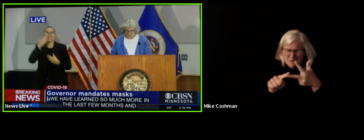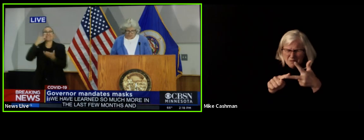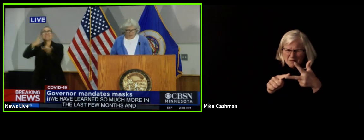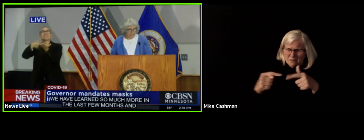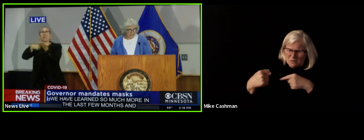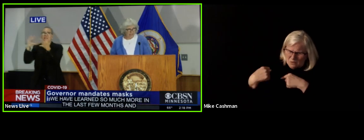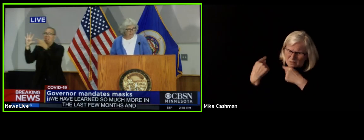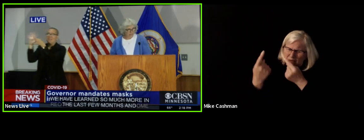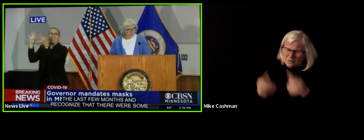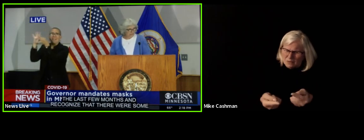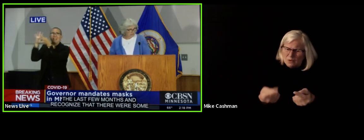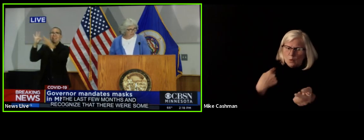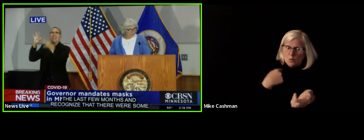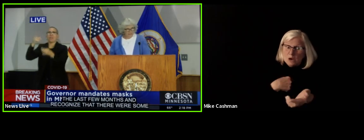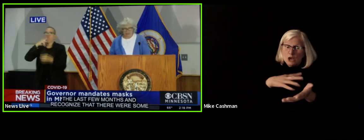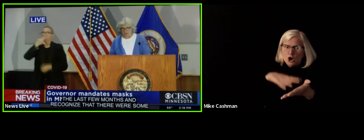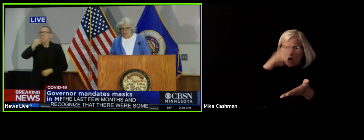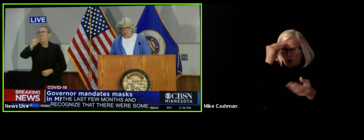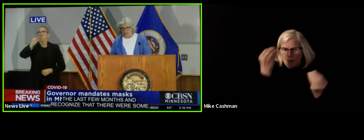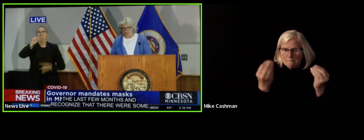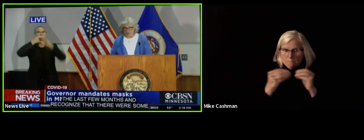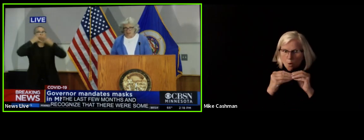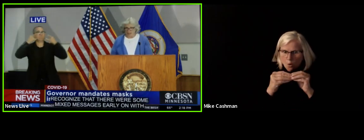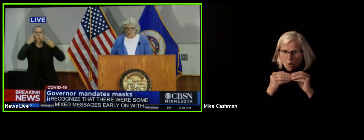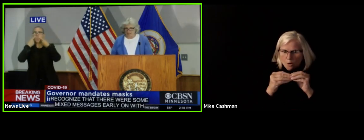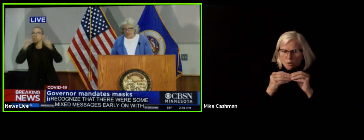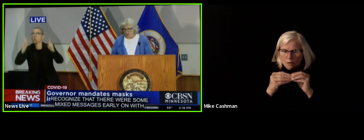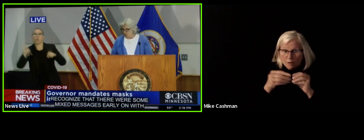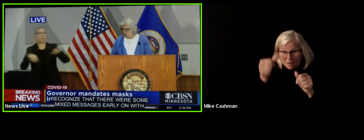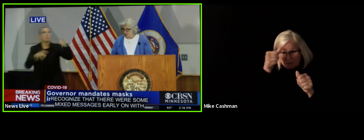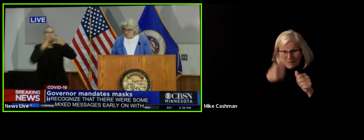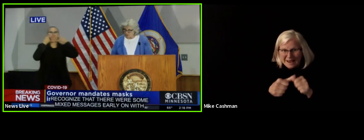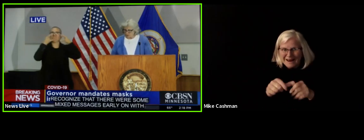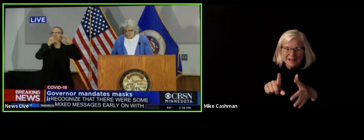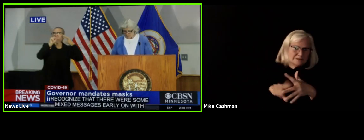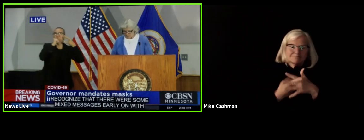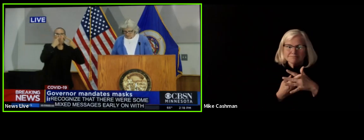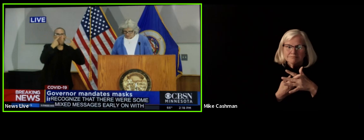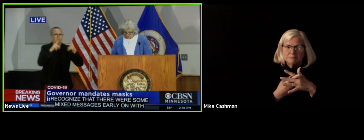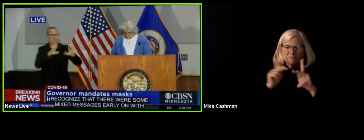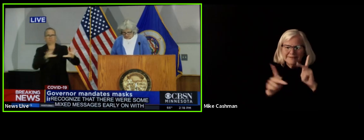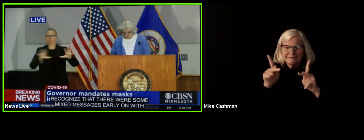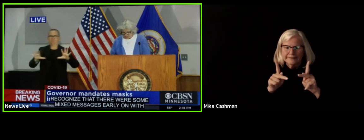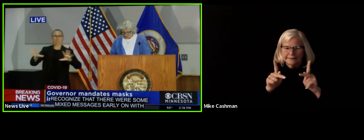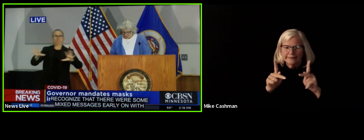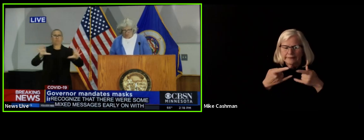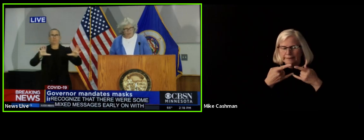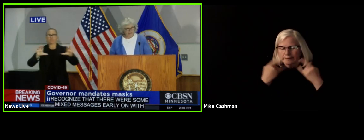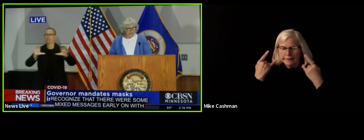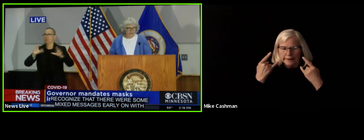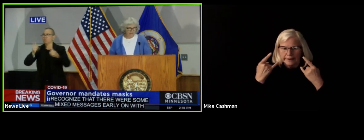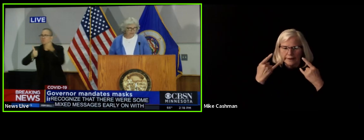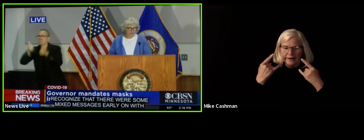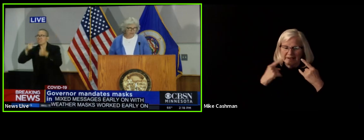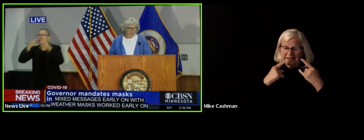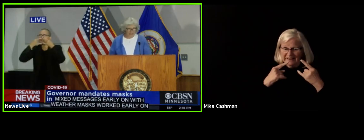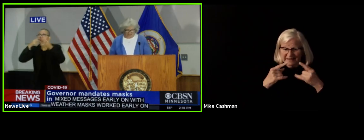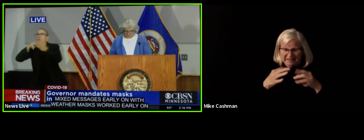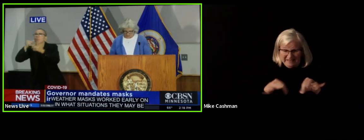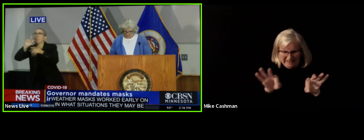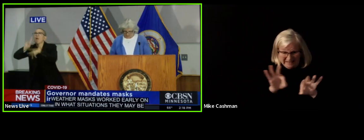masks worked or not, or in what situations they might be valuable, and who should wear them and who didn't need to. But we've learned so much